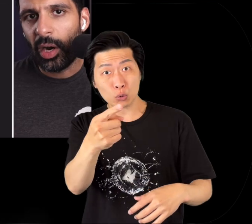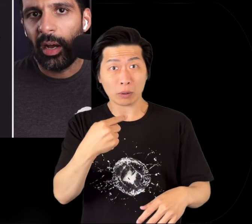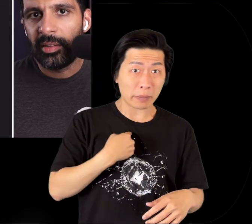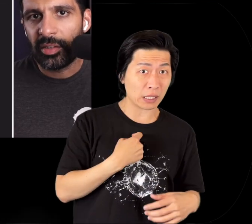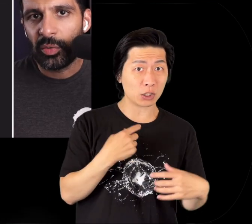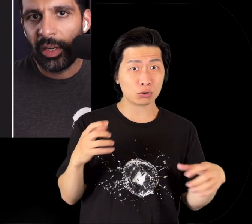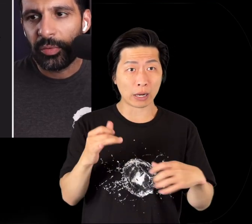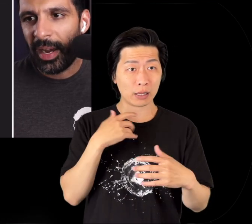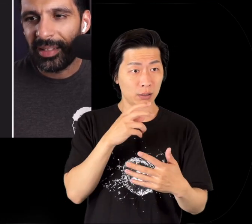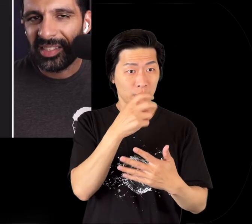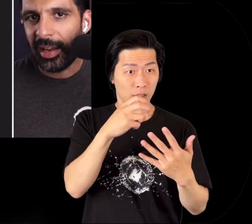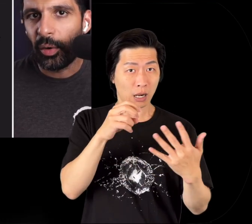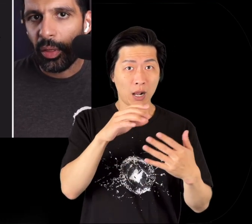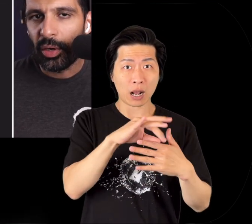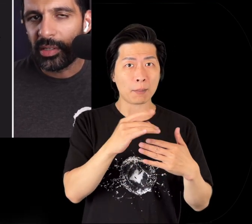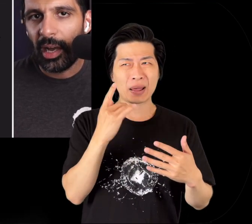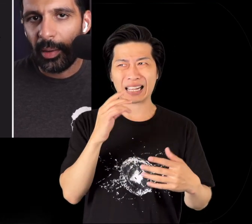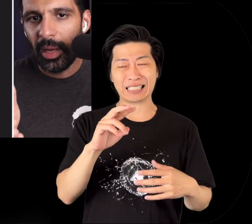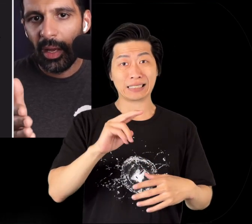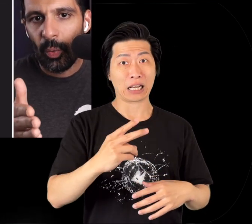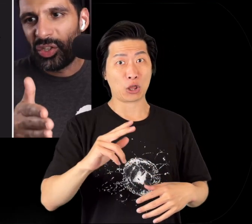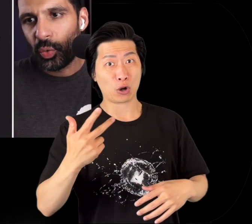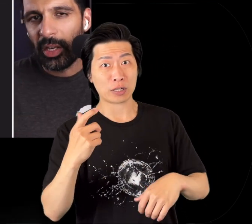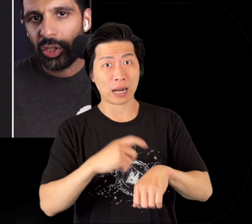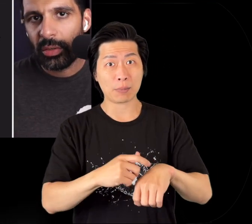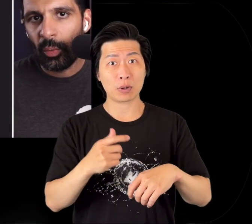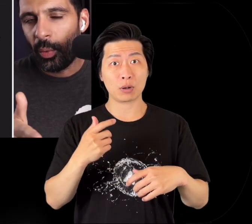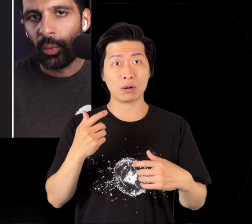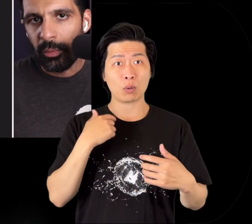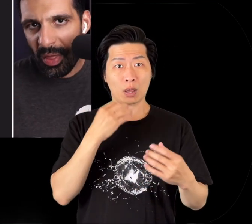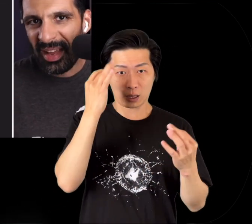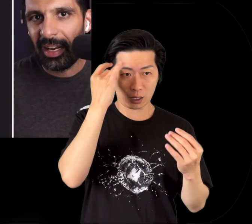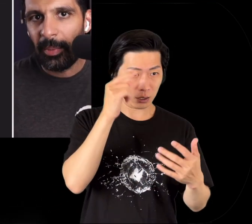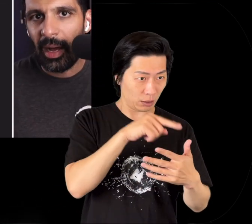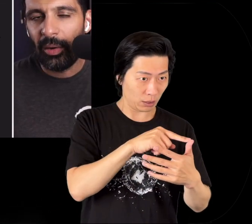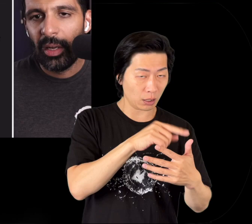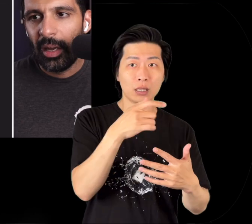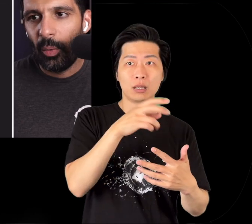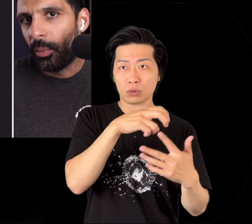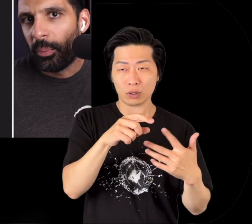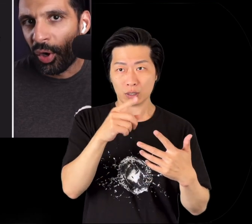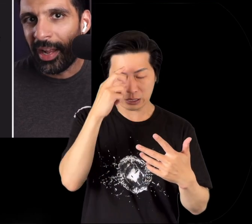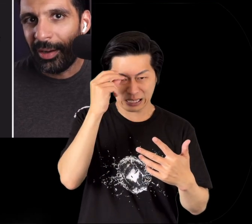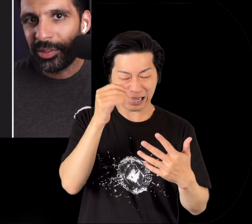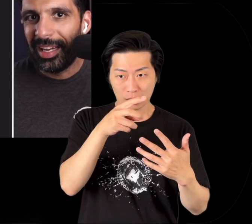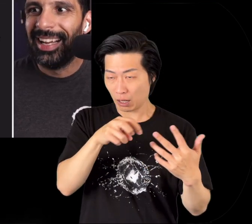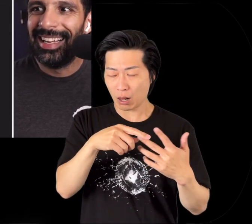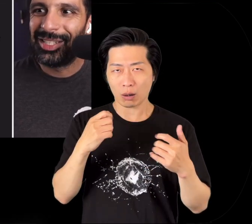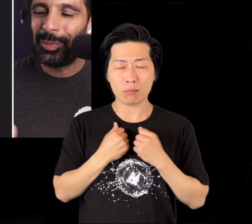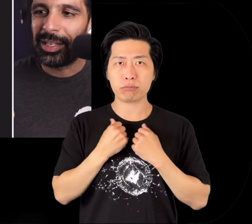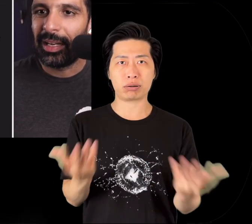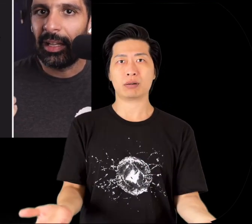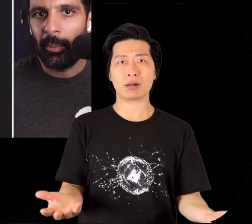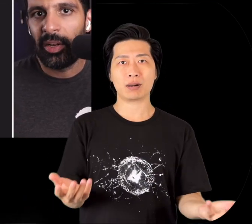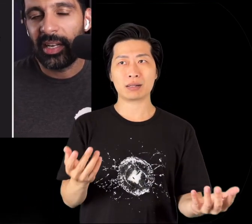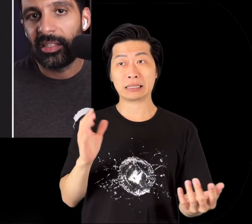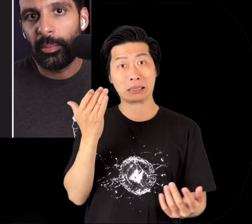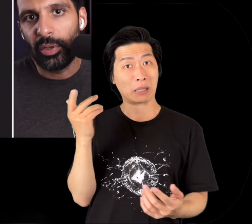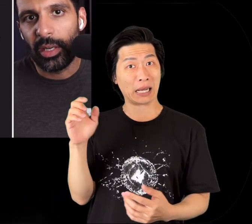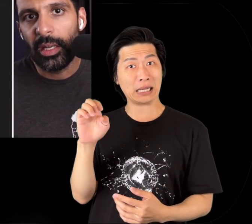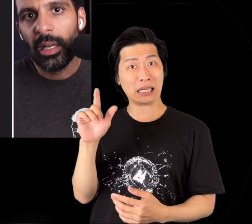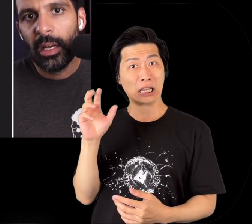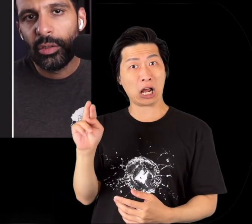and try to context switch, by the second or third time we switch what we're thinking about, we're burned out. It seems like Elon Musk